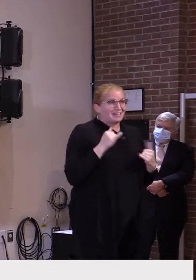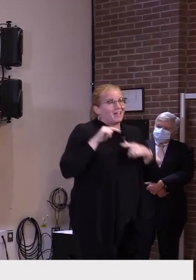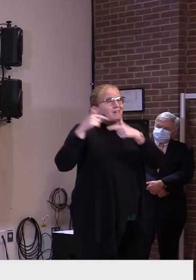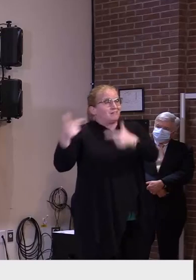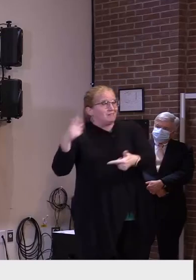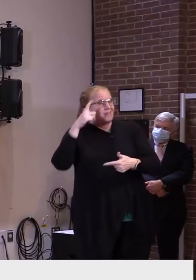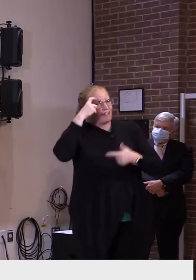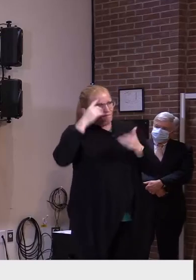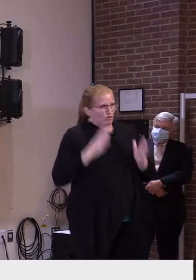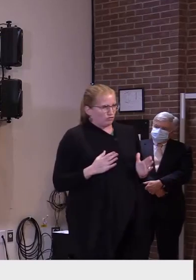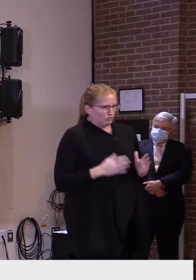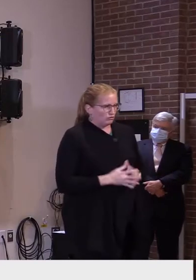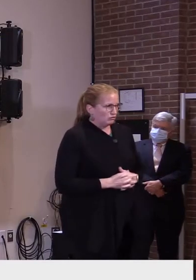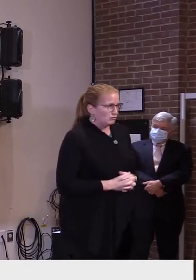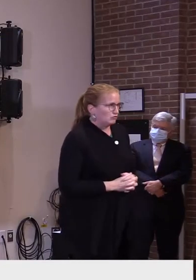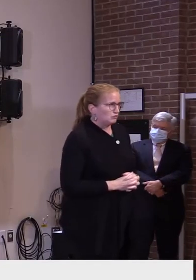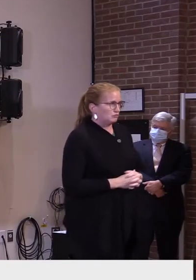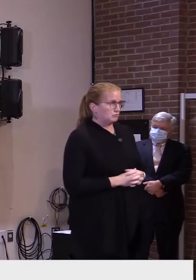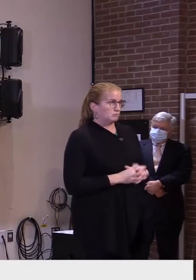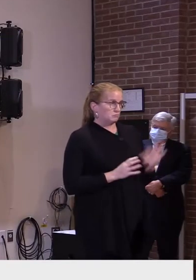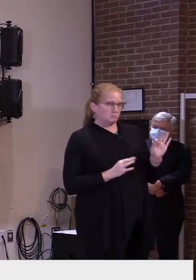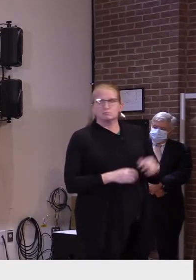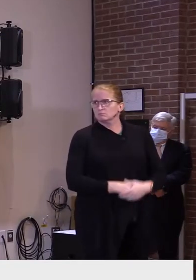governor now.